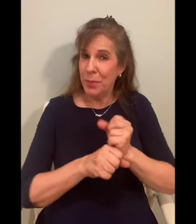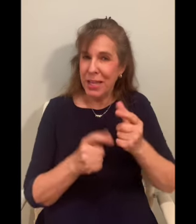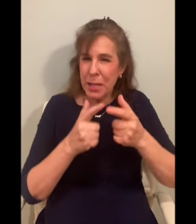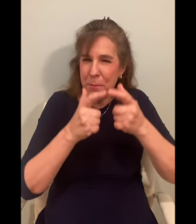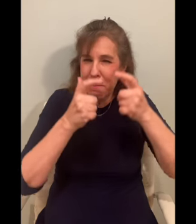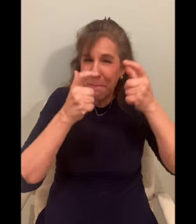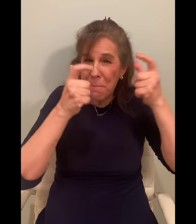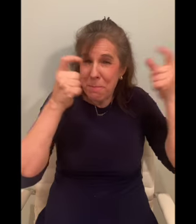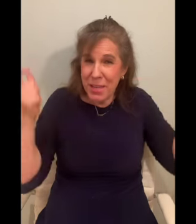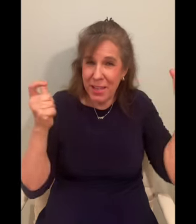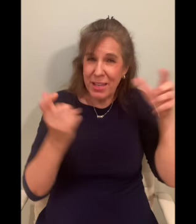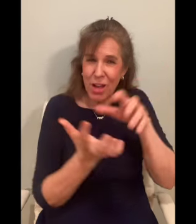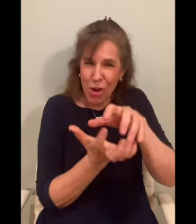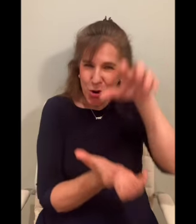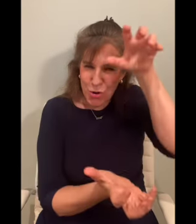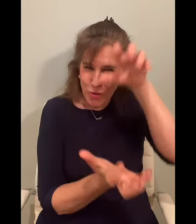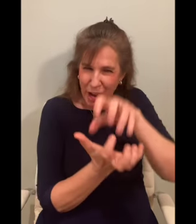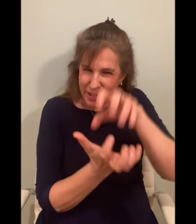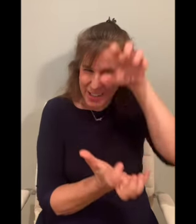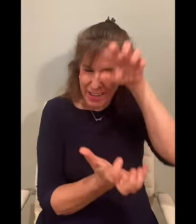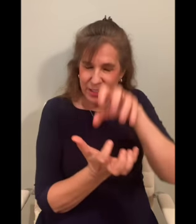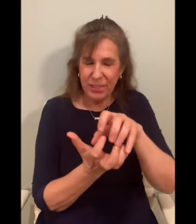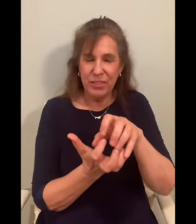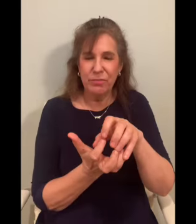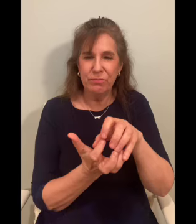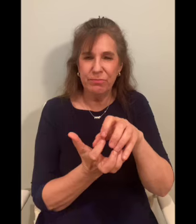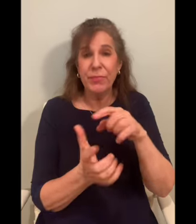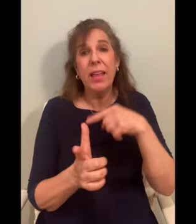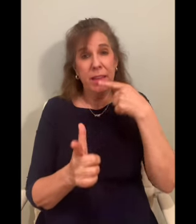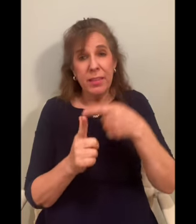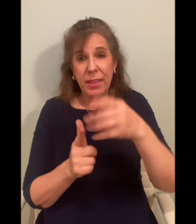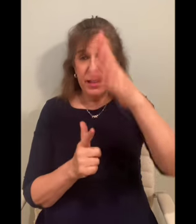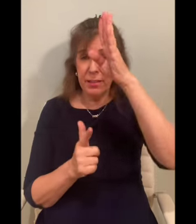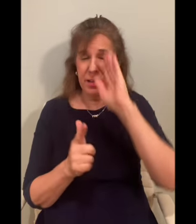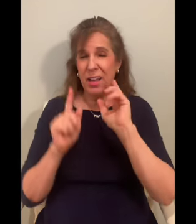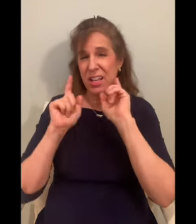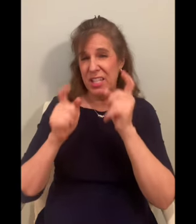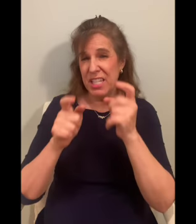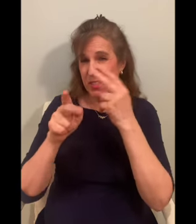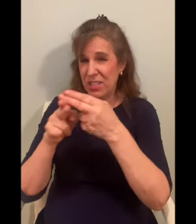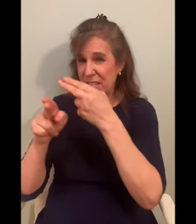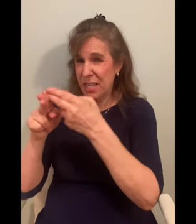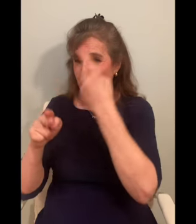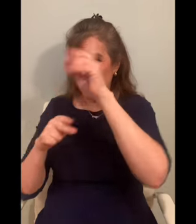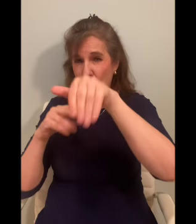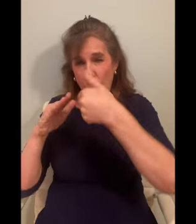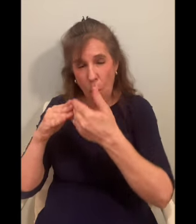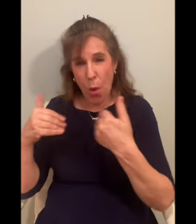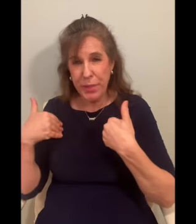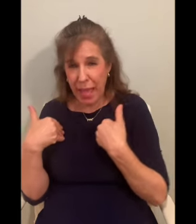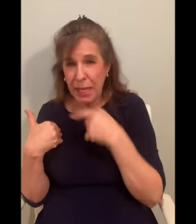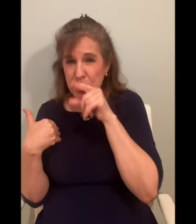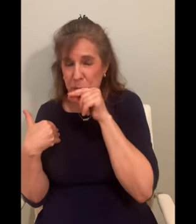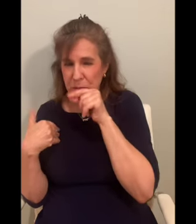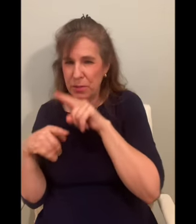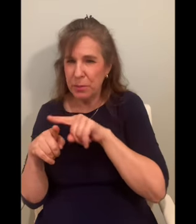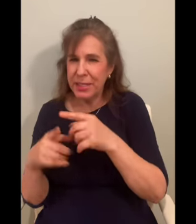just gives general names for just like all the animals and all the birds. But it's interesting that one is singled out. Big crocodile. So